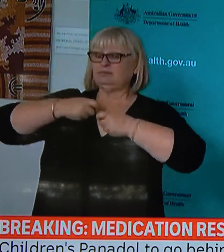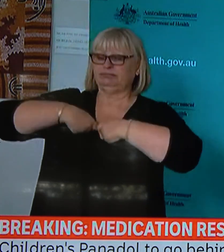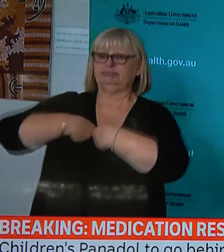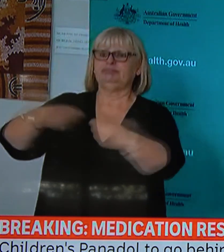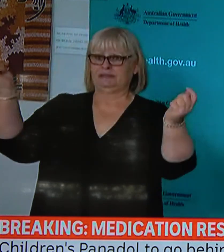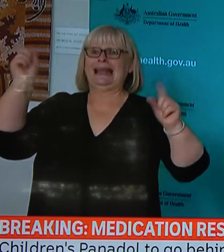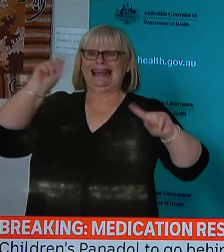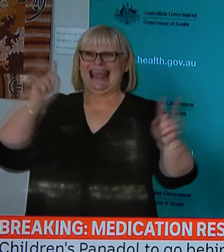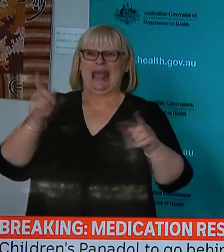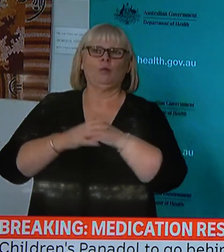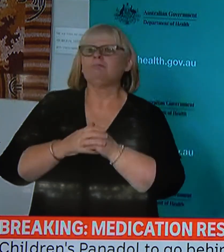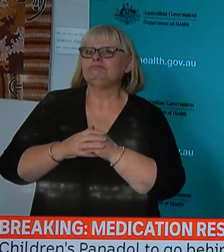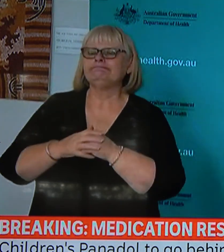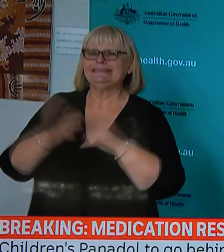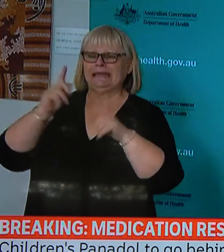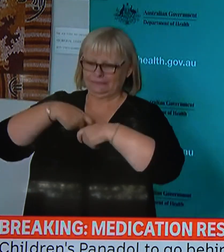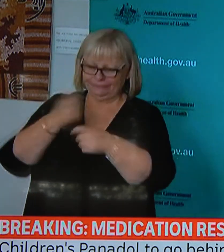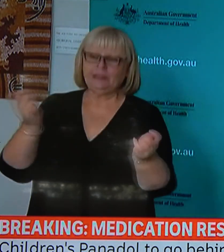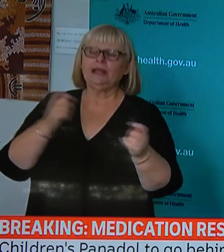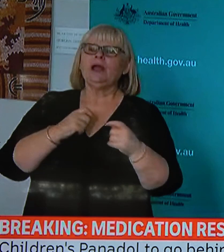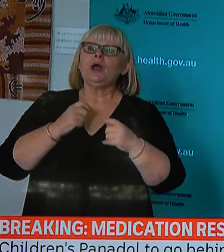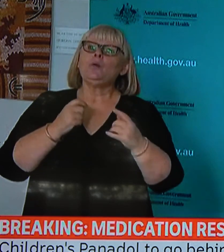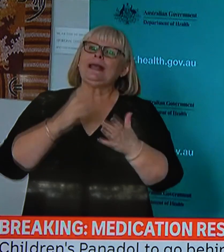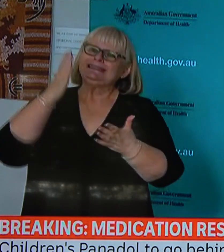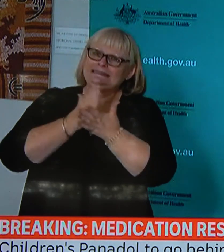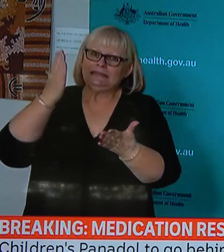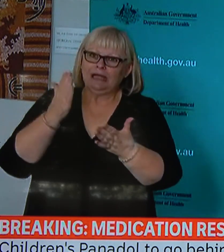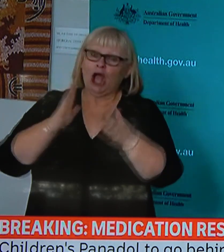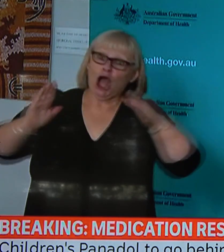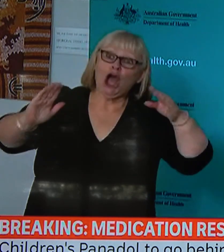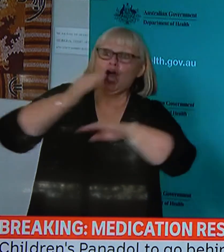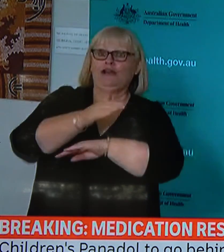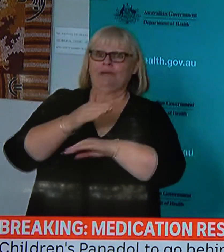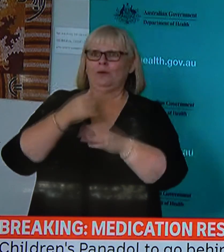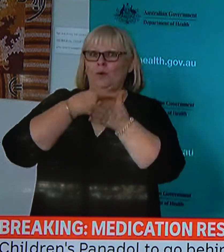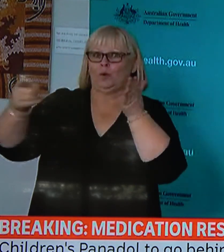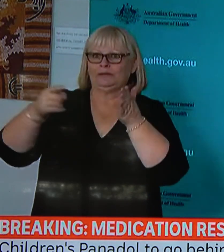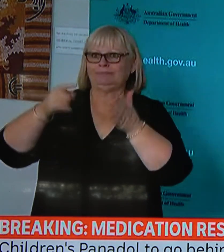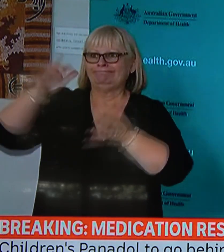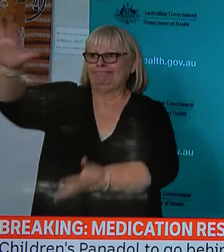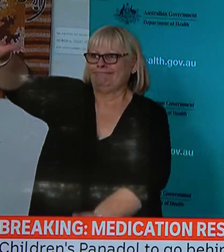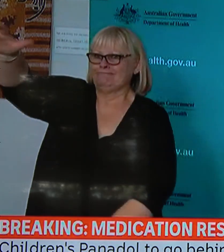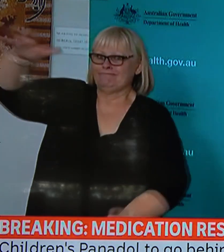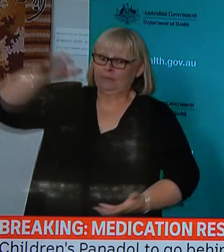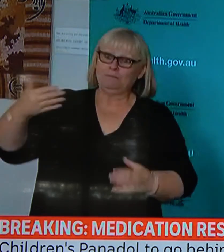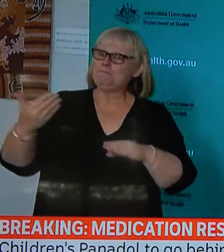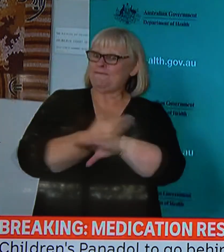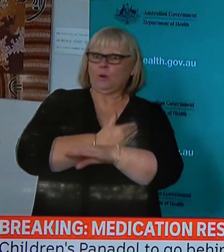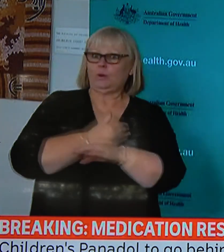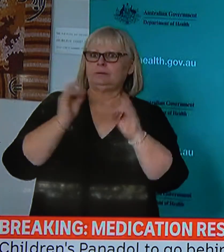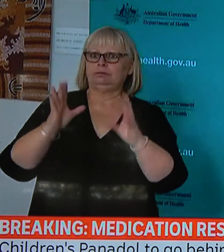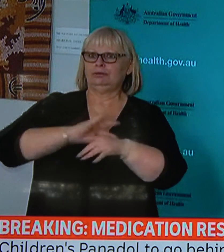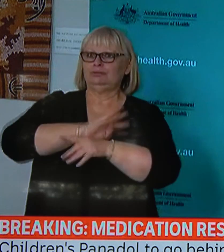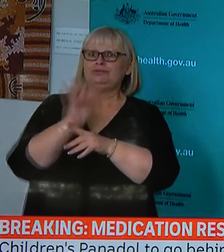delivered as we speak. We deliberately over-ordered flu vaccine this year, well before the COVID issue,